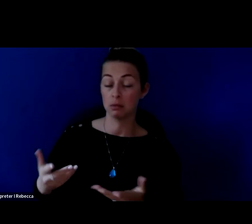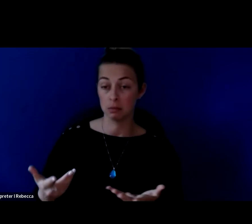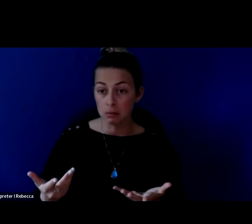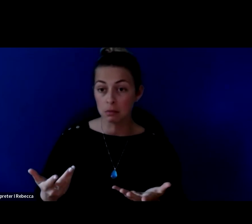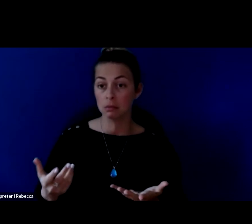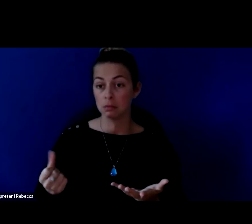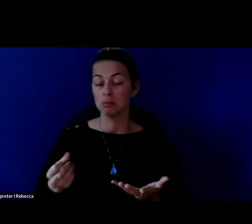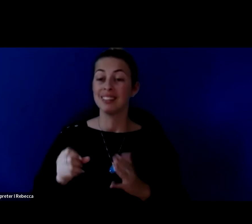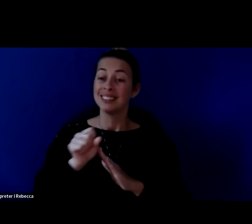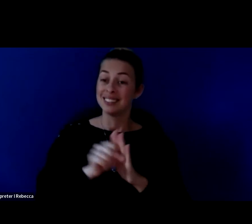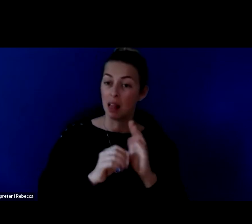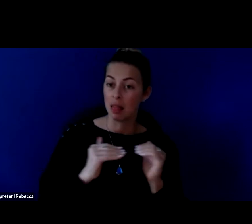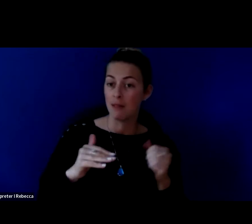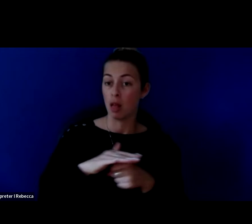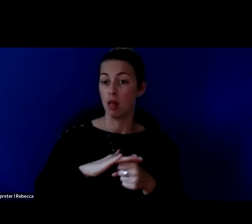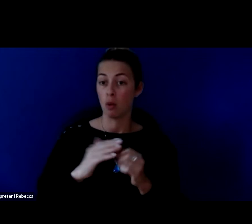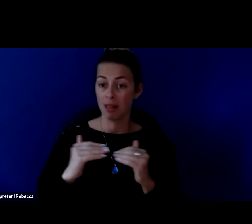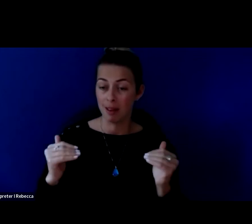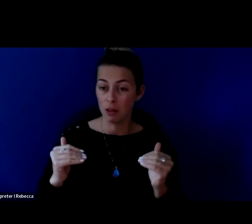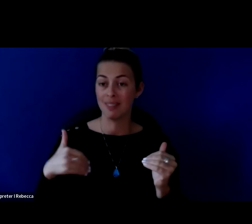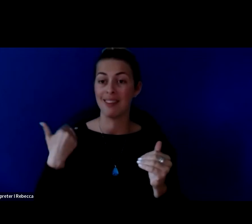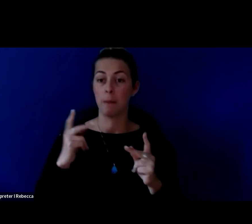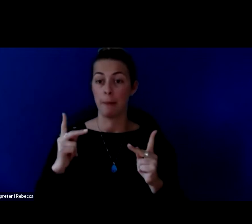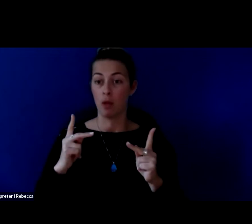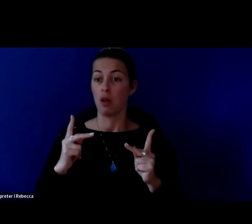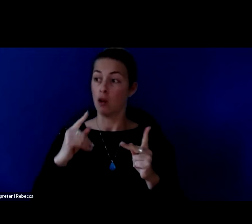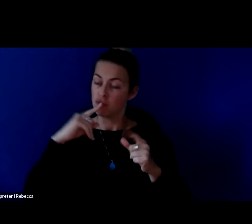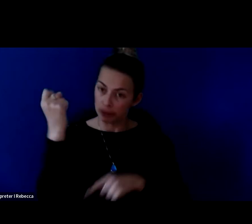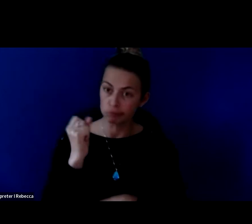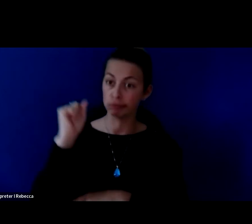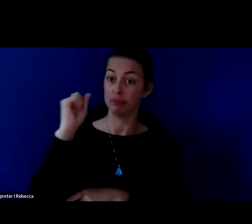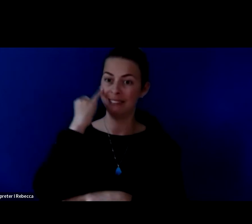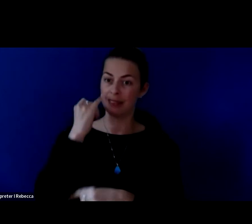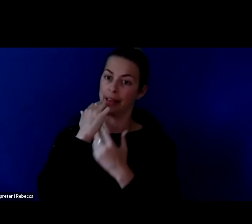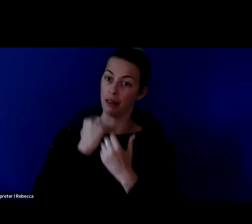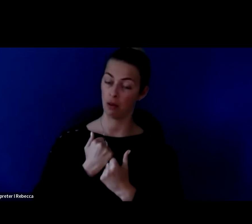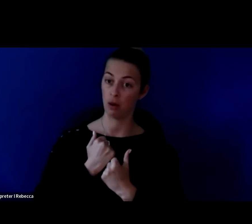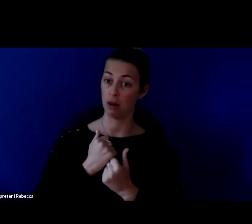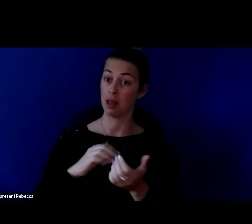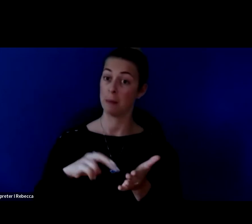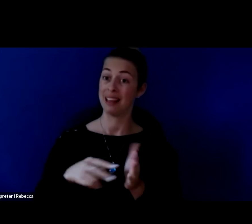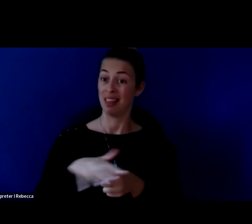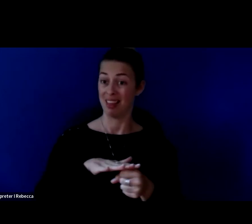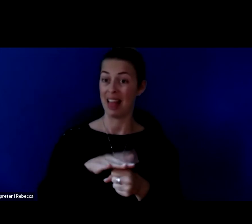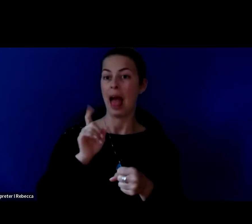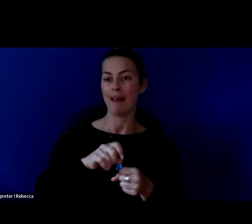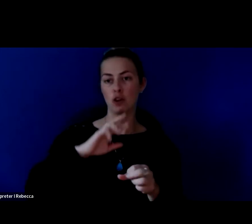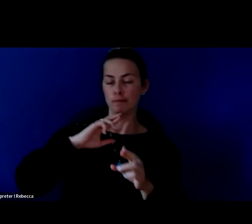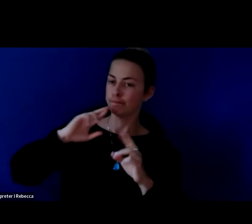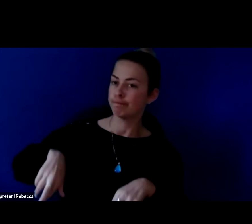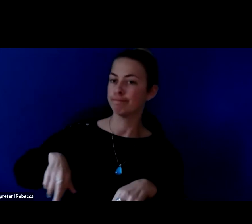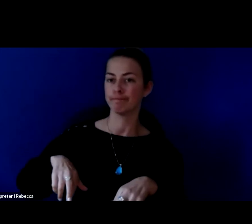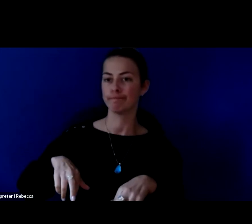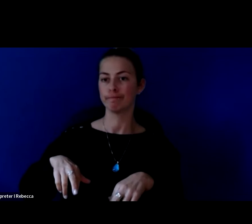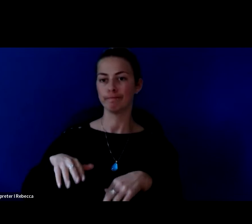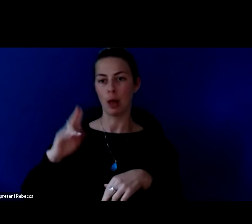state level, at the local level, young people mobilize and they have something that they care about, then the local officials have to deal with it. The state officials have to deal with it. And maybe